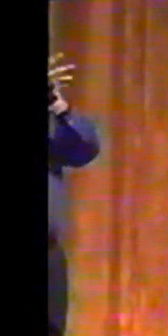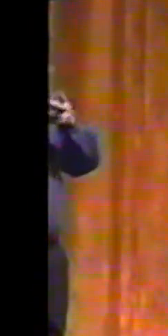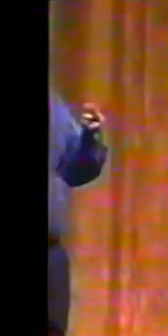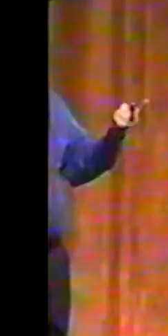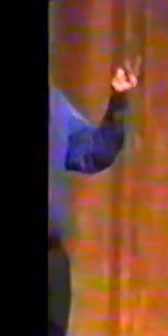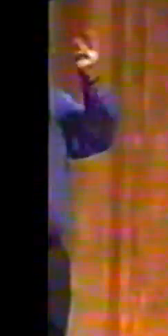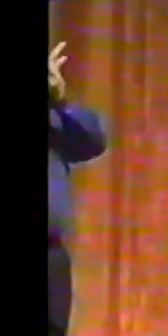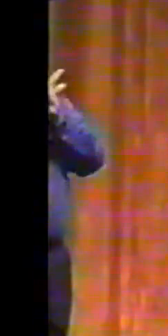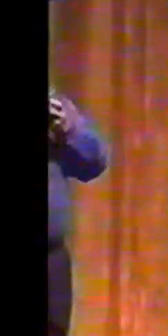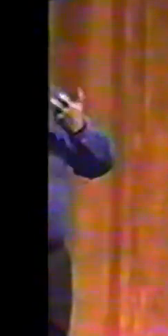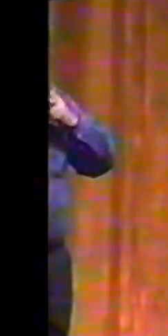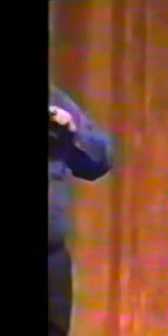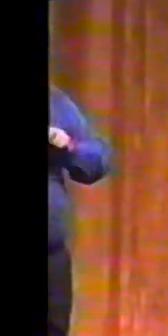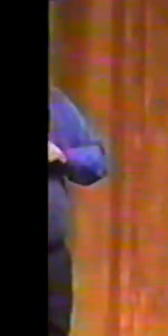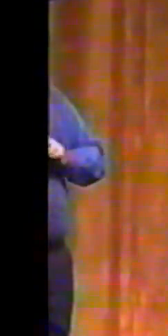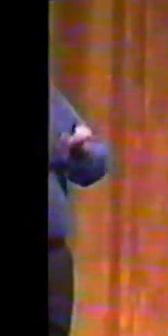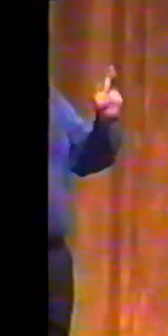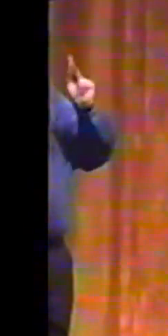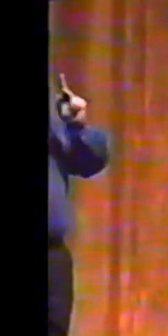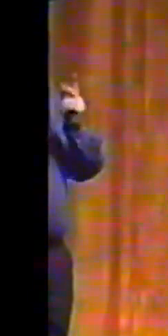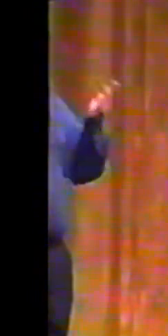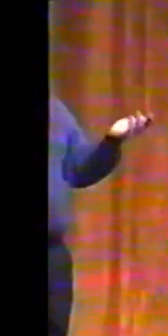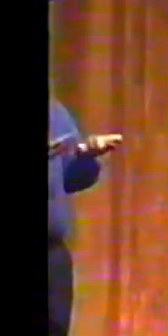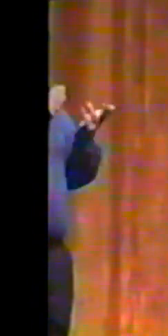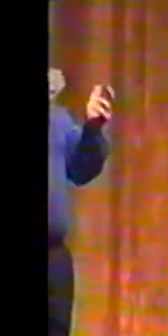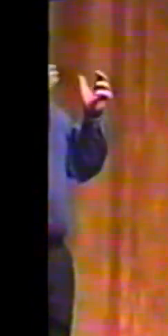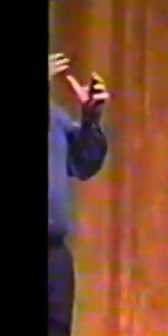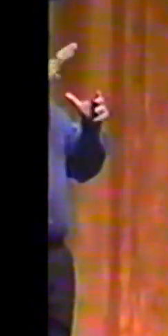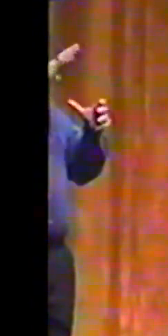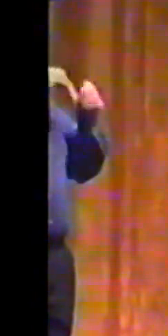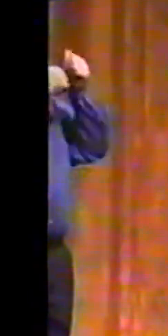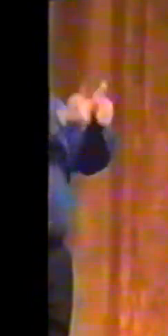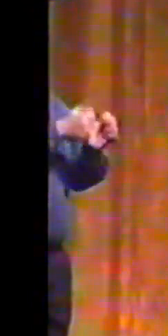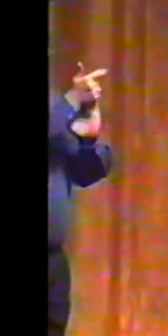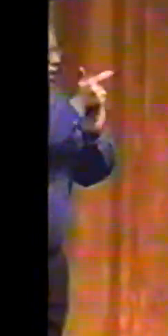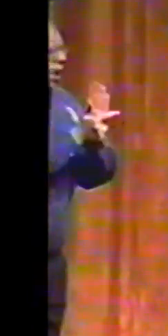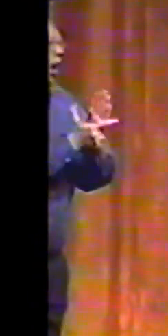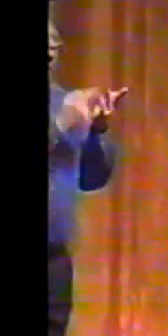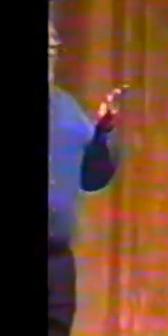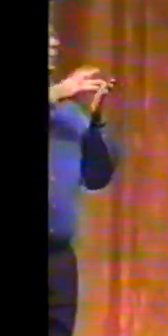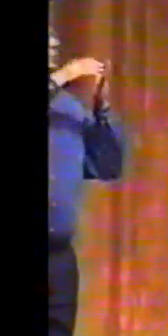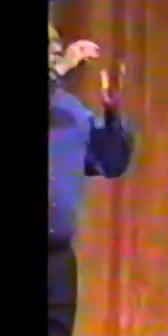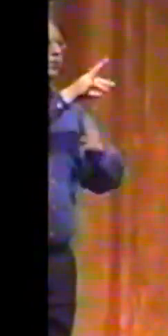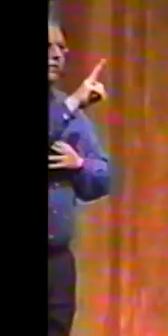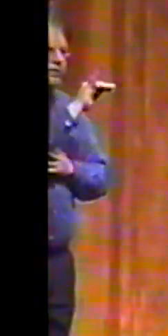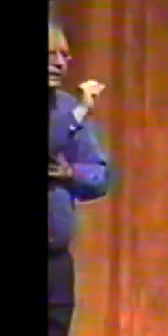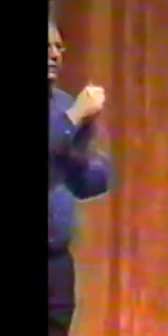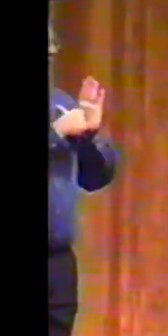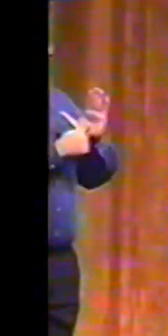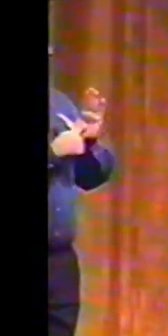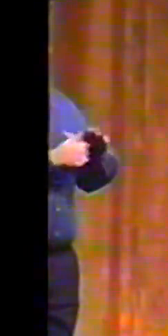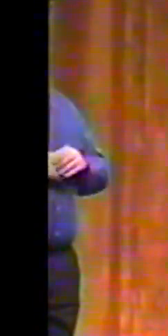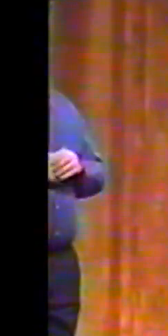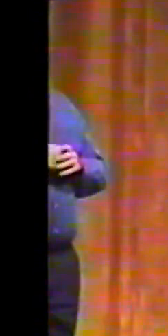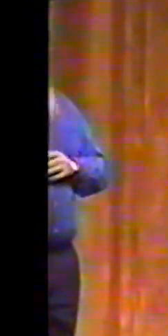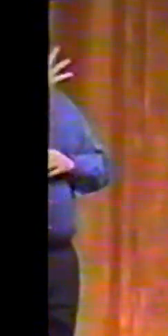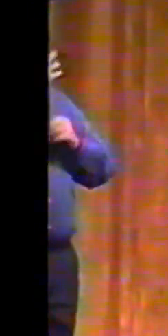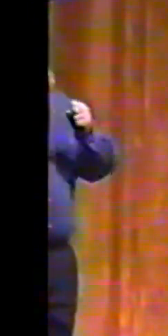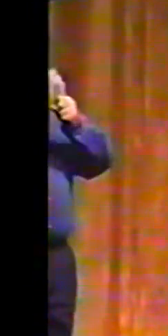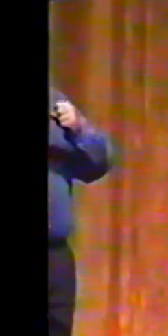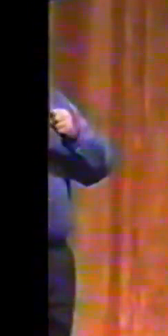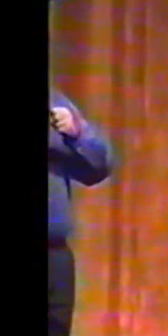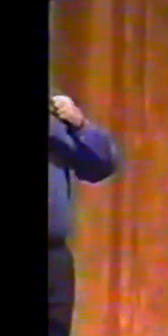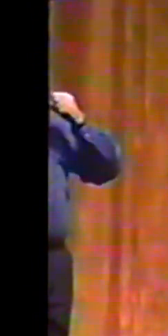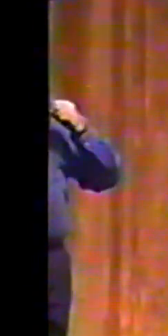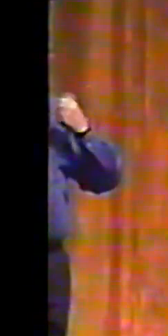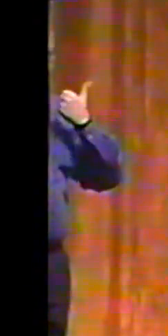are here legally, and if they're on a student visa, they stay just as long as they're supposed to. A few years ago, there was an effort to set up a tracking system for